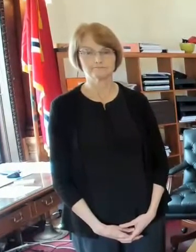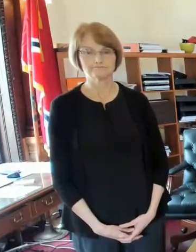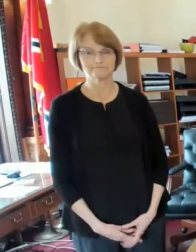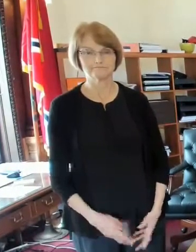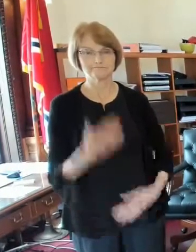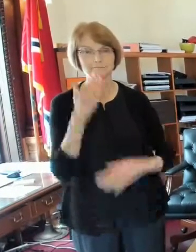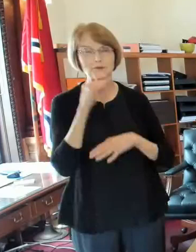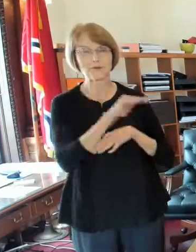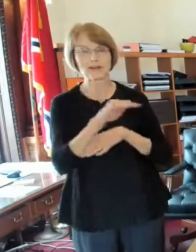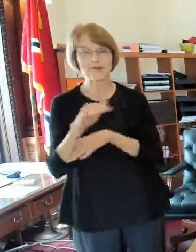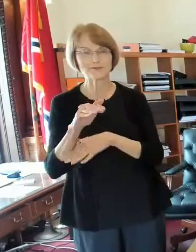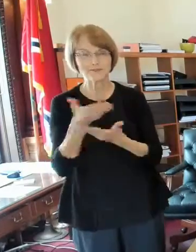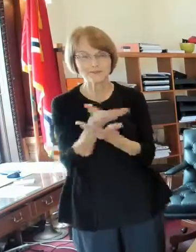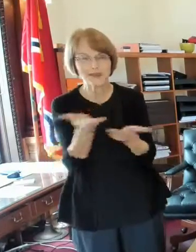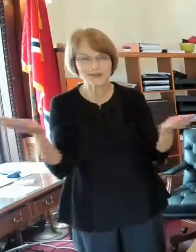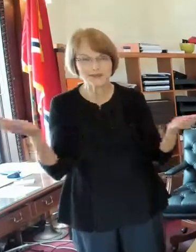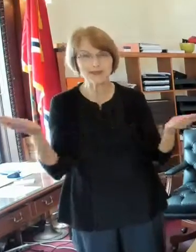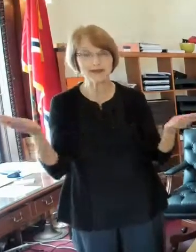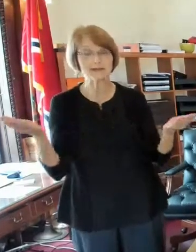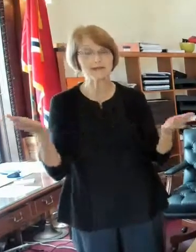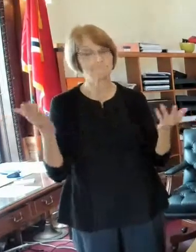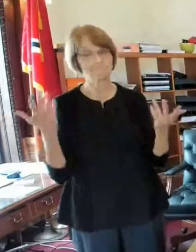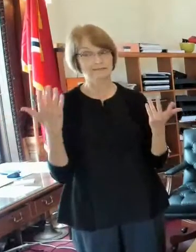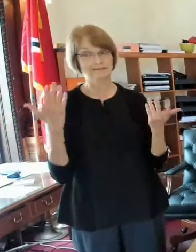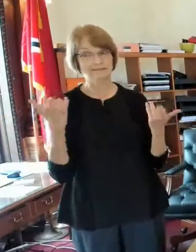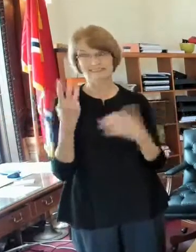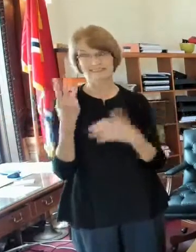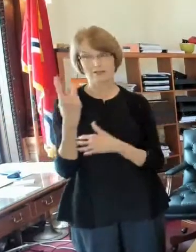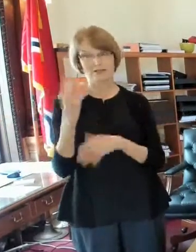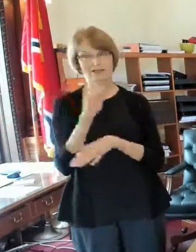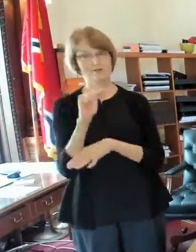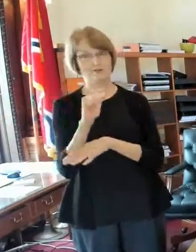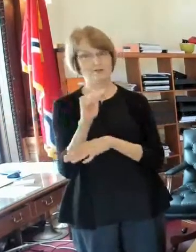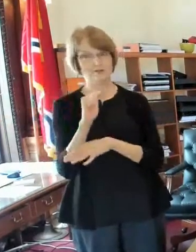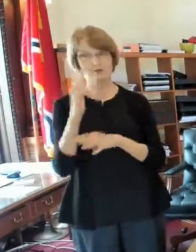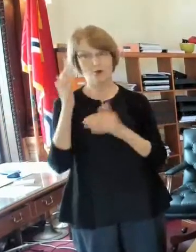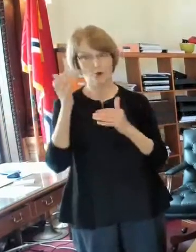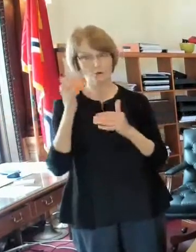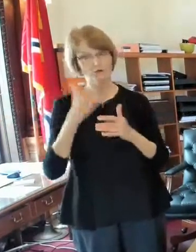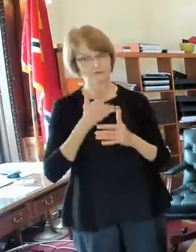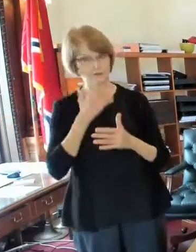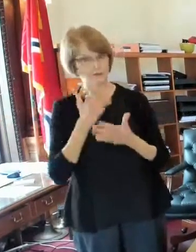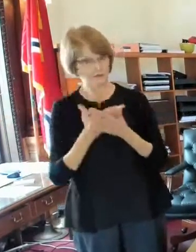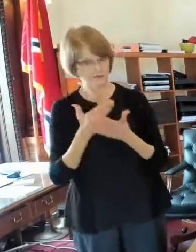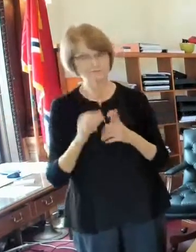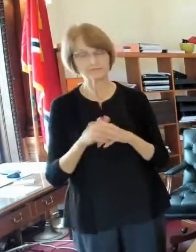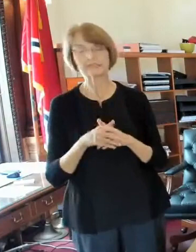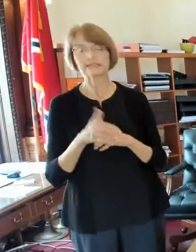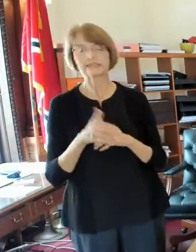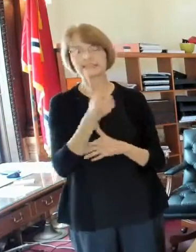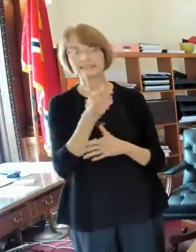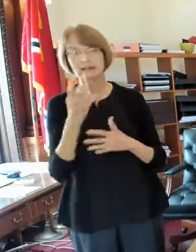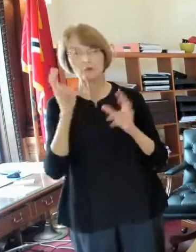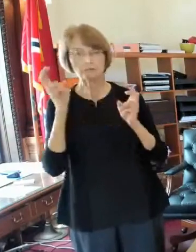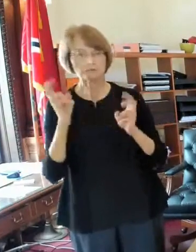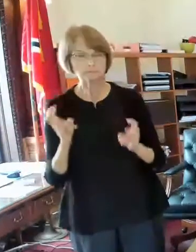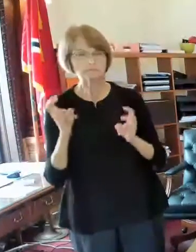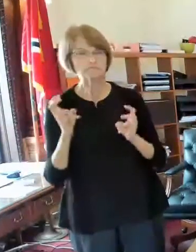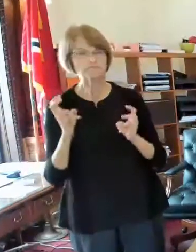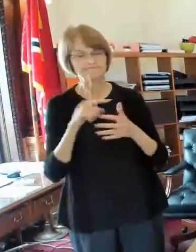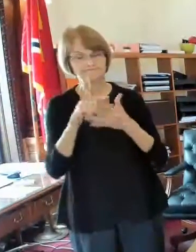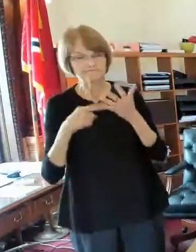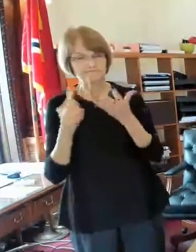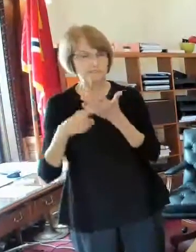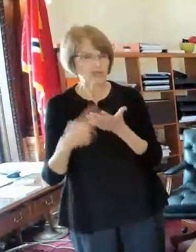Good afternoon, everybody. Hope you're doing well on this Wednesday afternoon. We've got several things we want to chat about today.